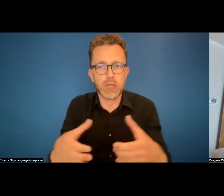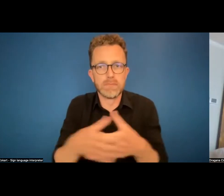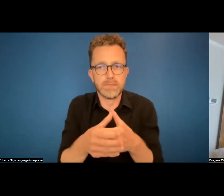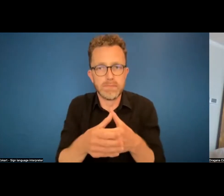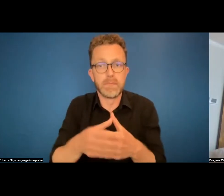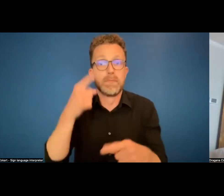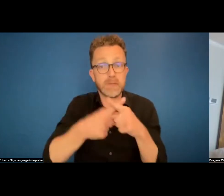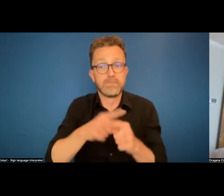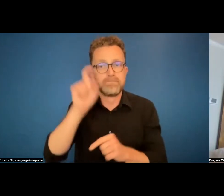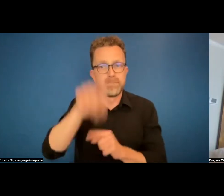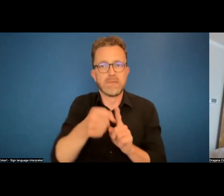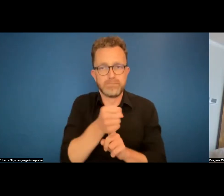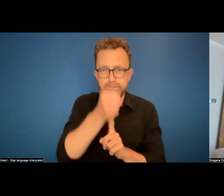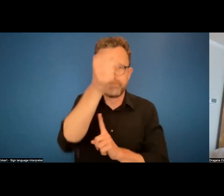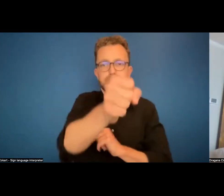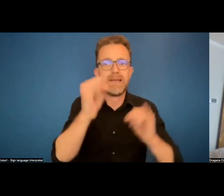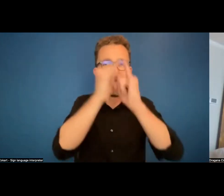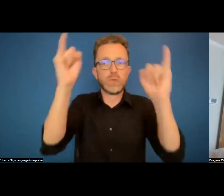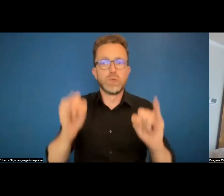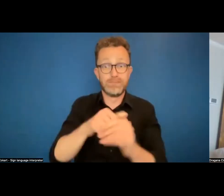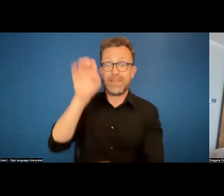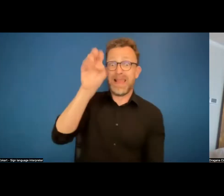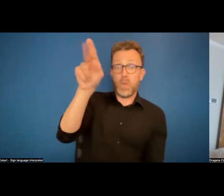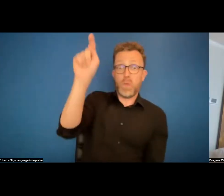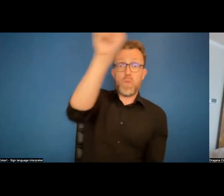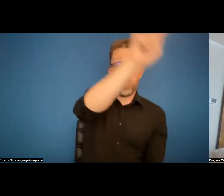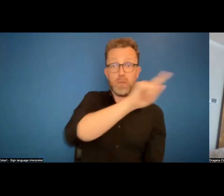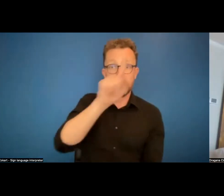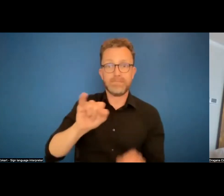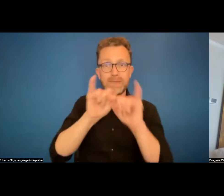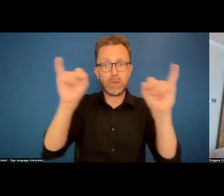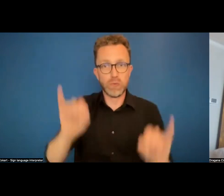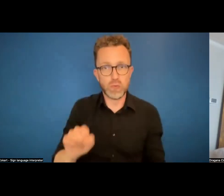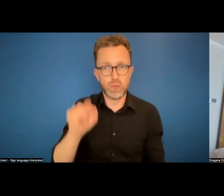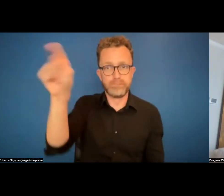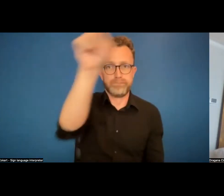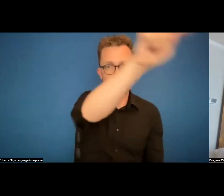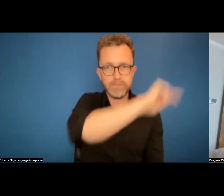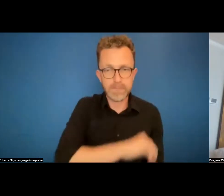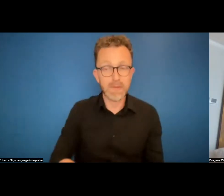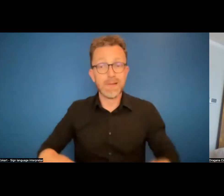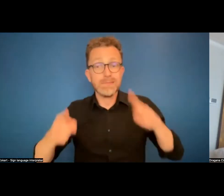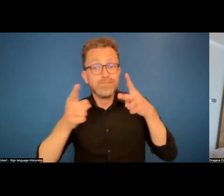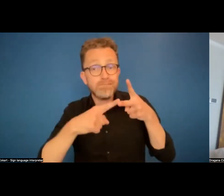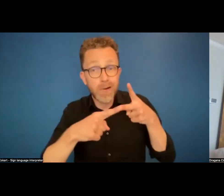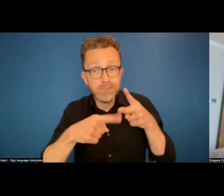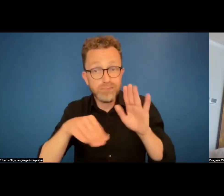are obviously big concerns, because as a result of this, some member states have